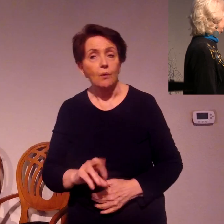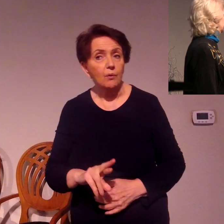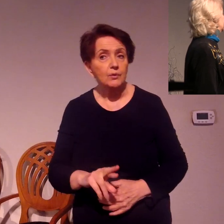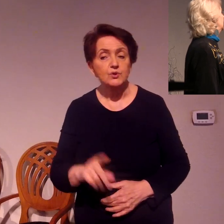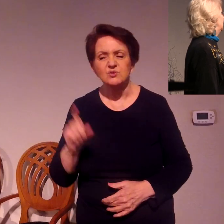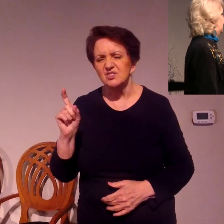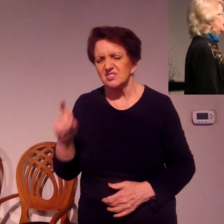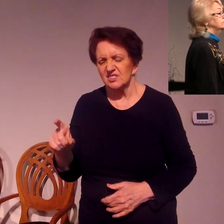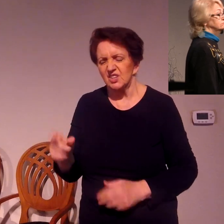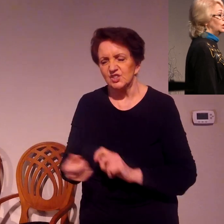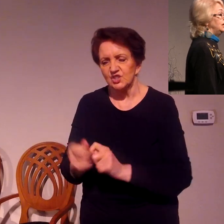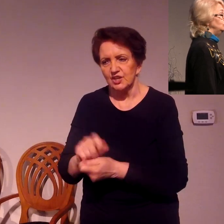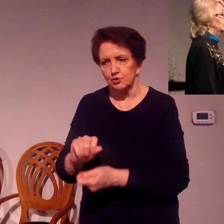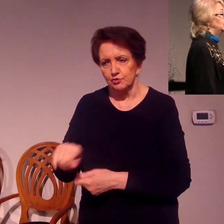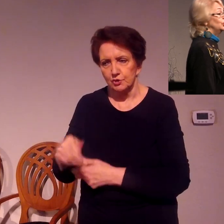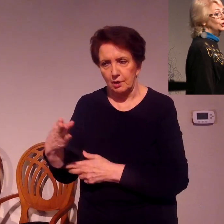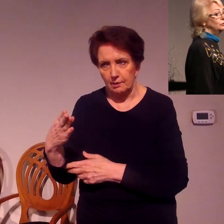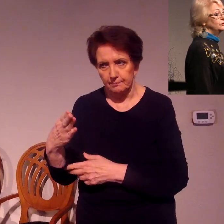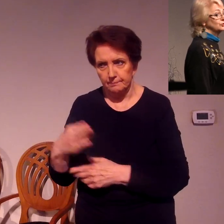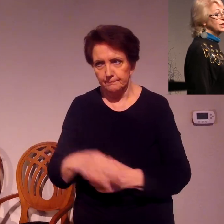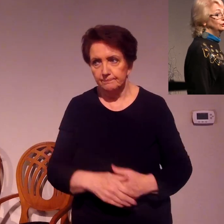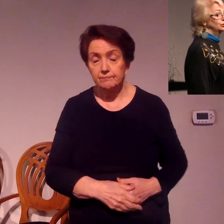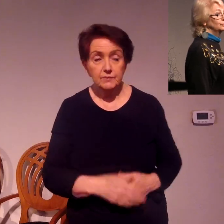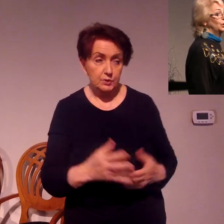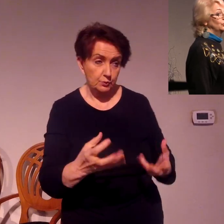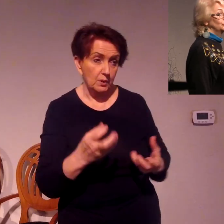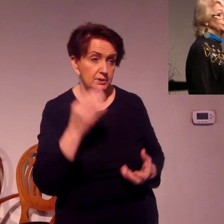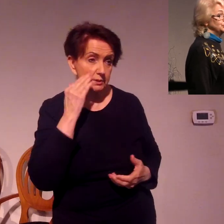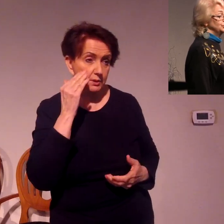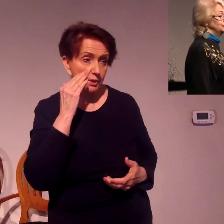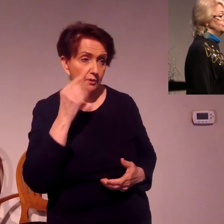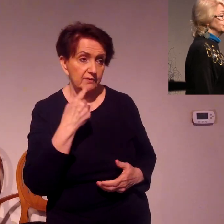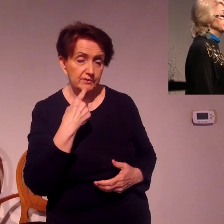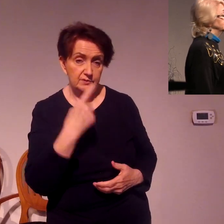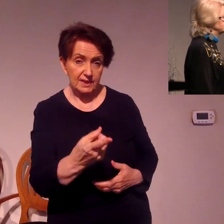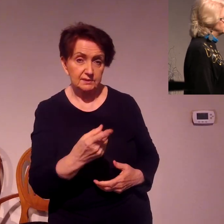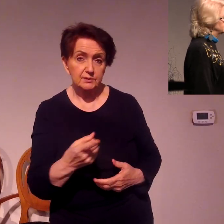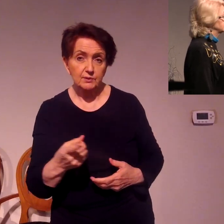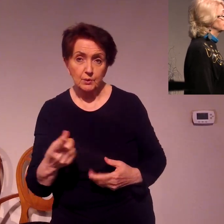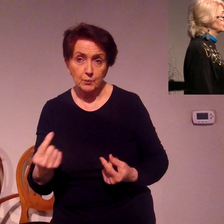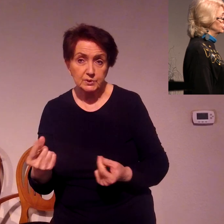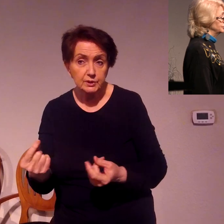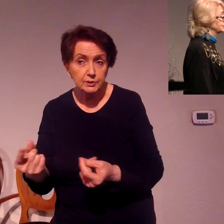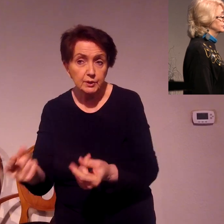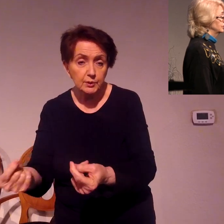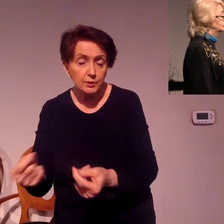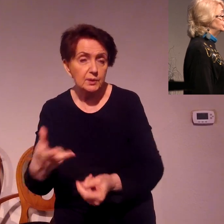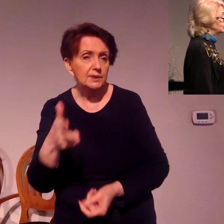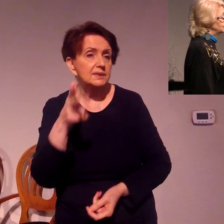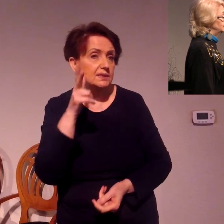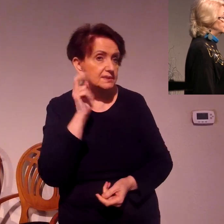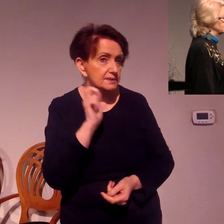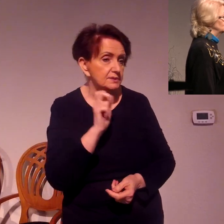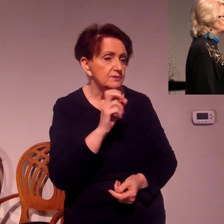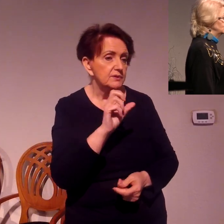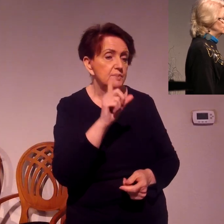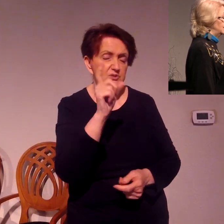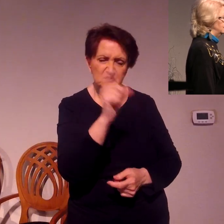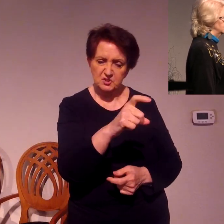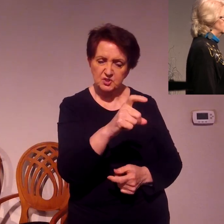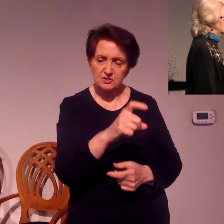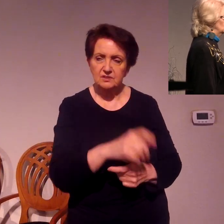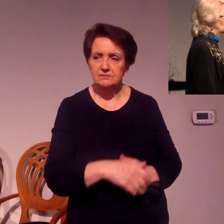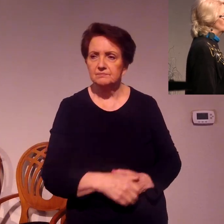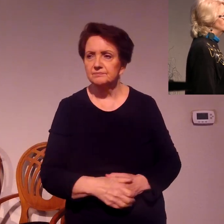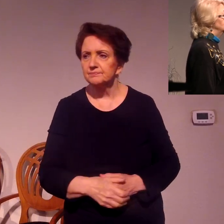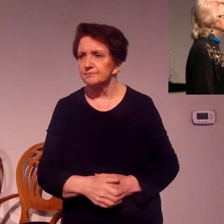the shoulds. Yeah, right? You want to know if you're telling your partner what to do, just listen to the shoulds. Well, you should do this. Well, you should do